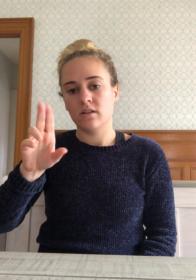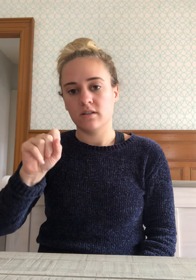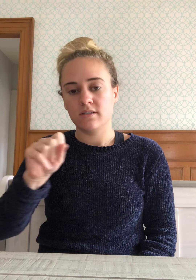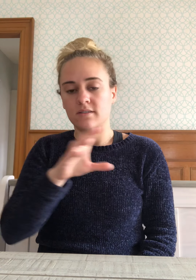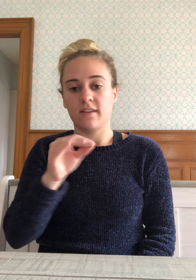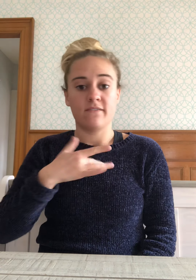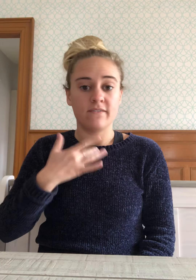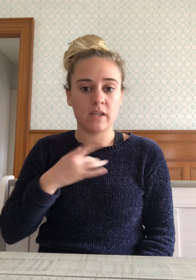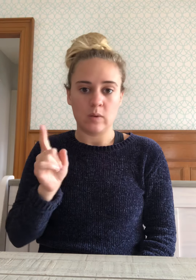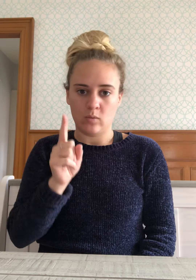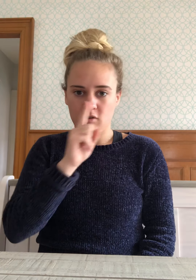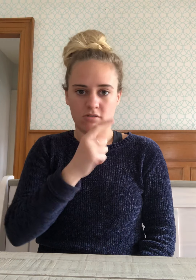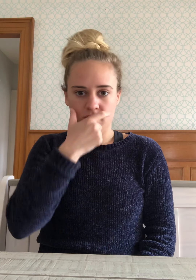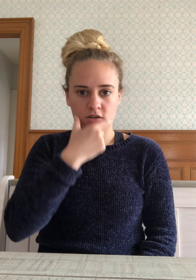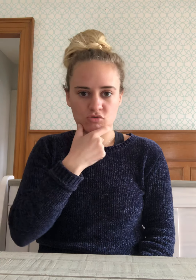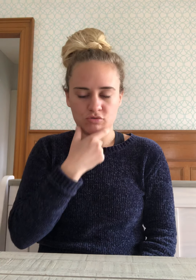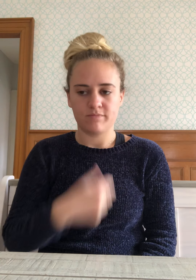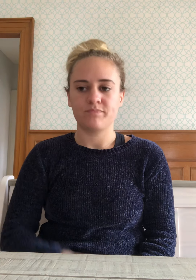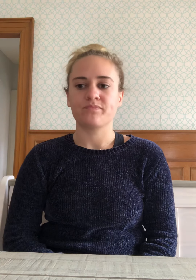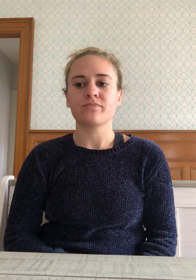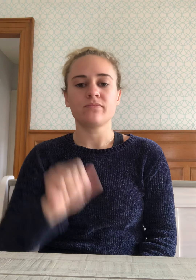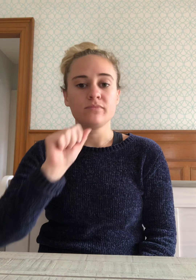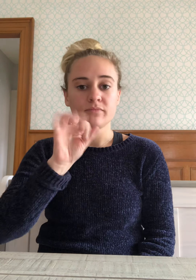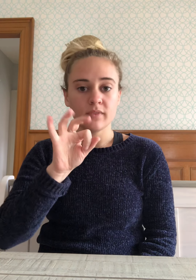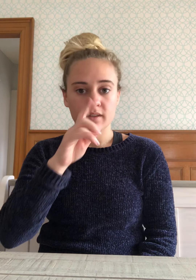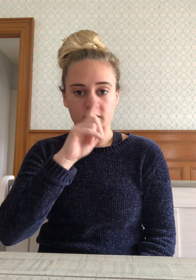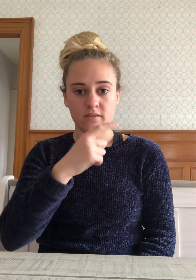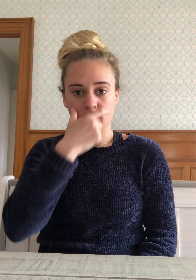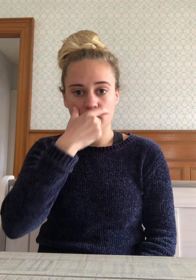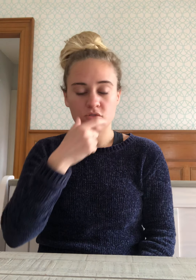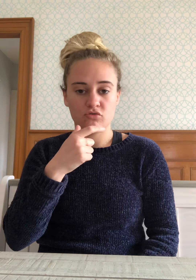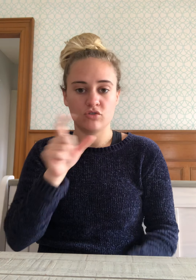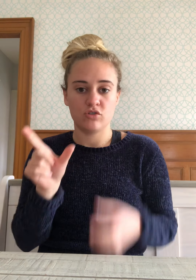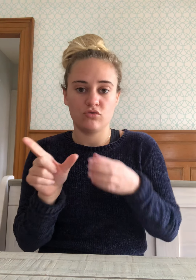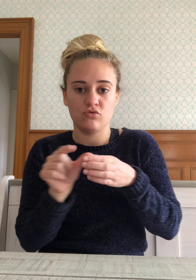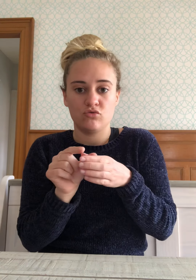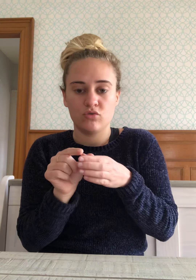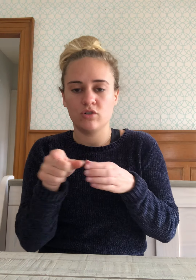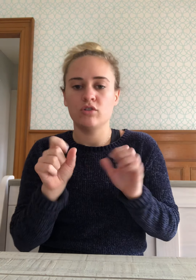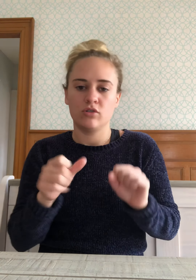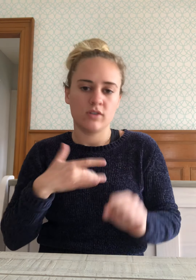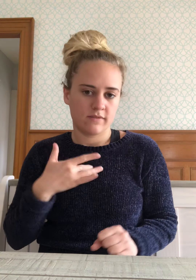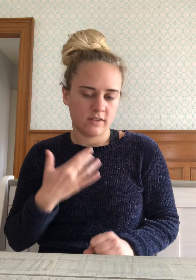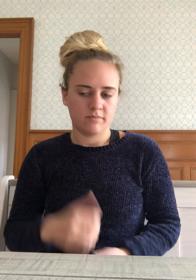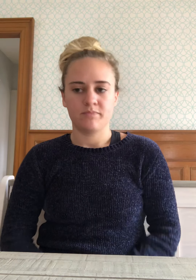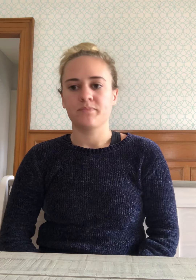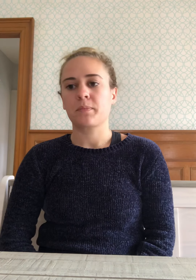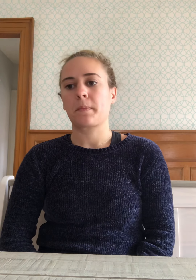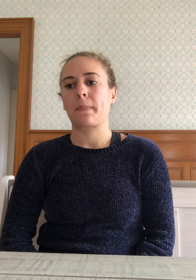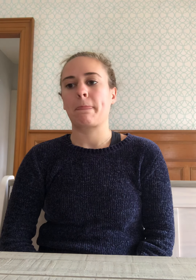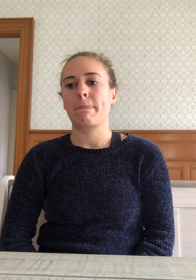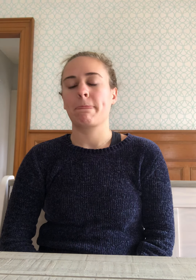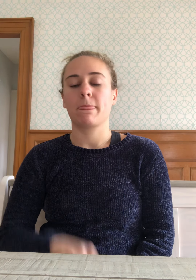not. If the denture is short in that area, you can feel it with your tongue. Okay, when a flange is too long, you're going to see